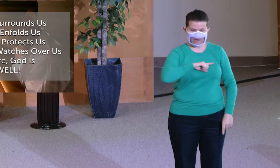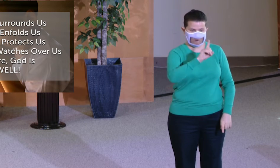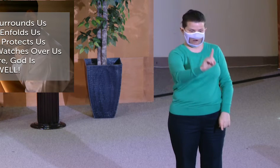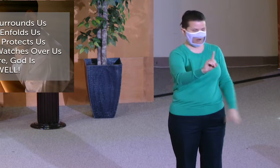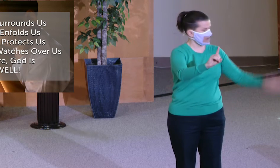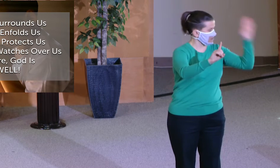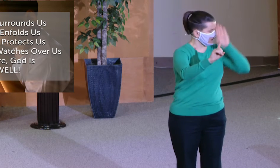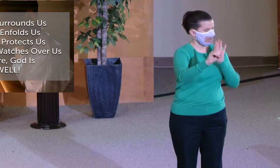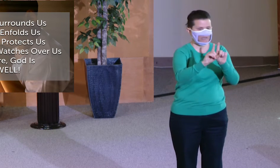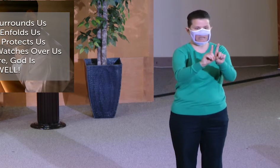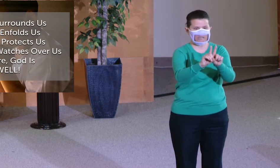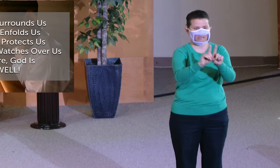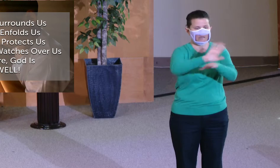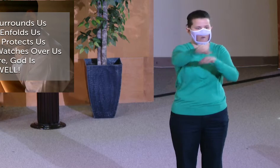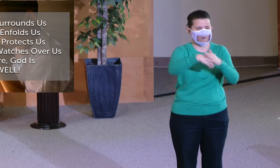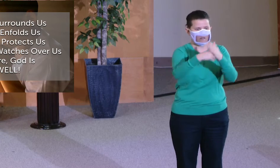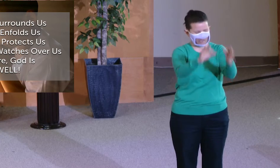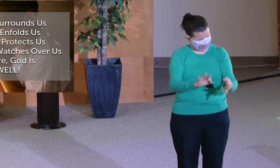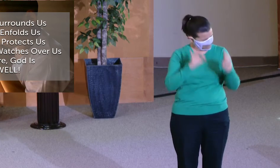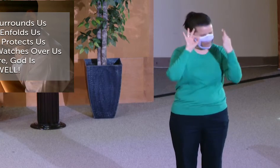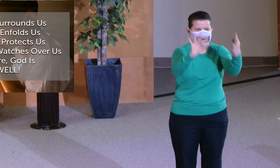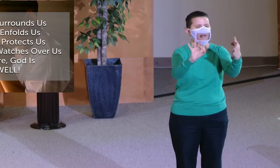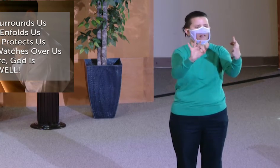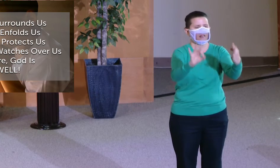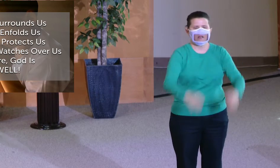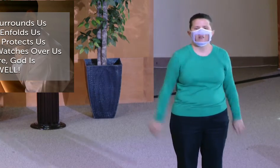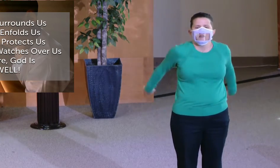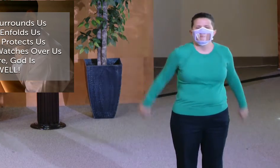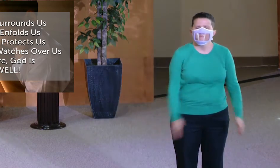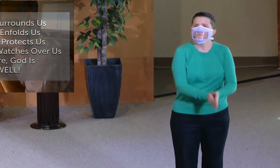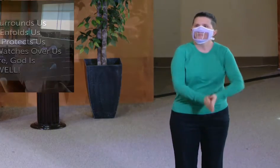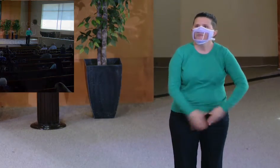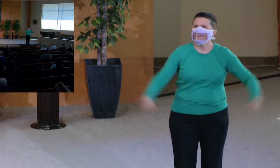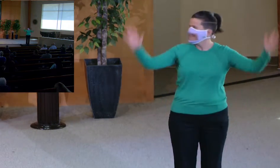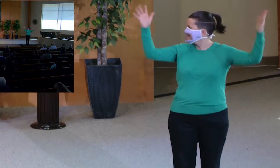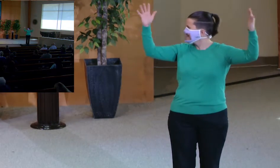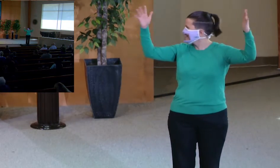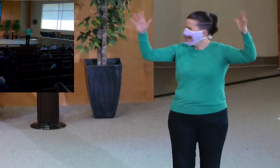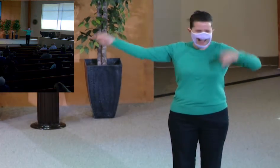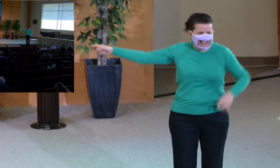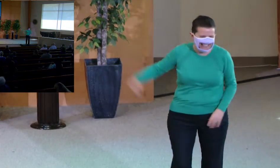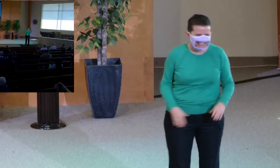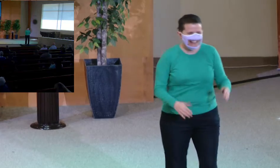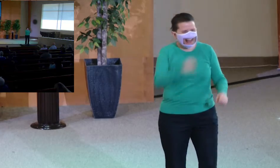are, God is, and all is well. I love the hand motions.